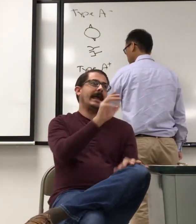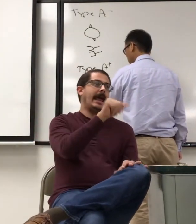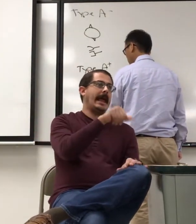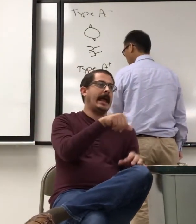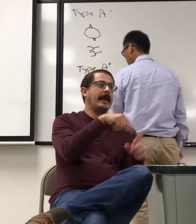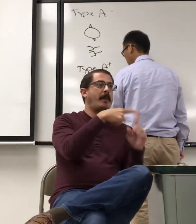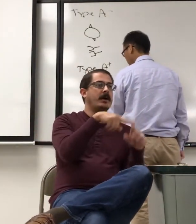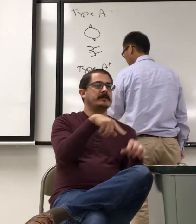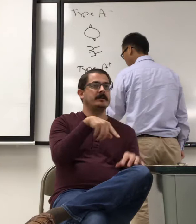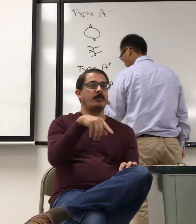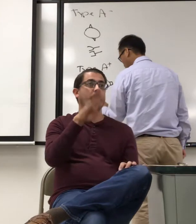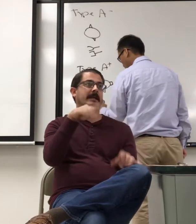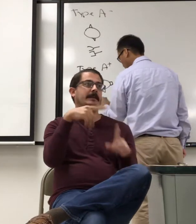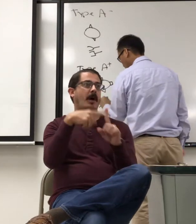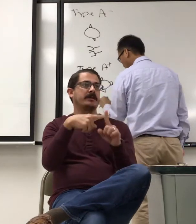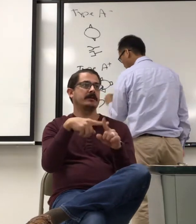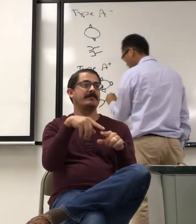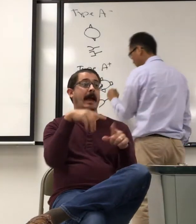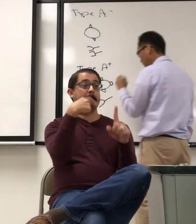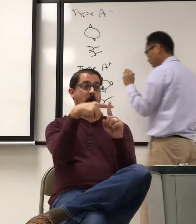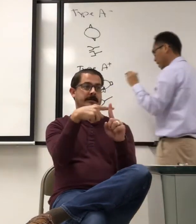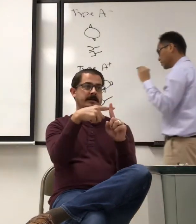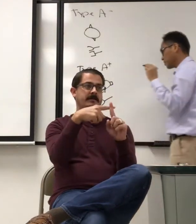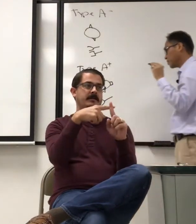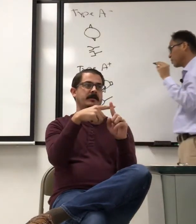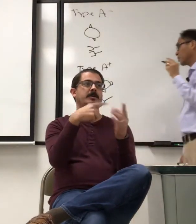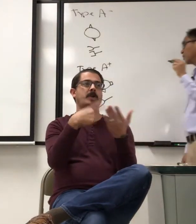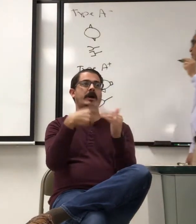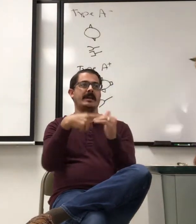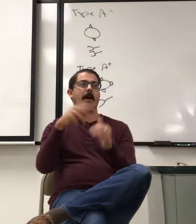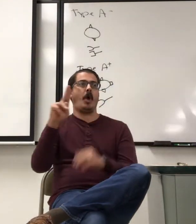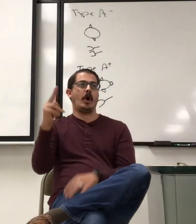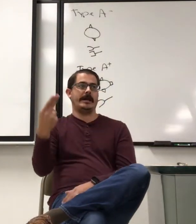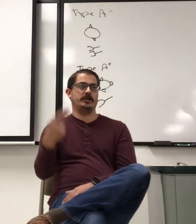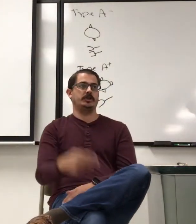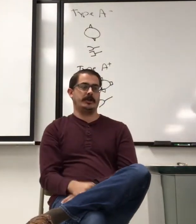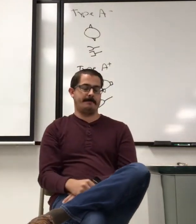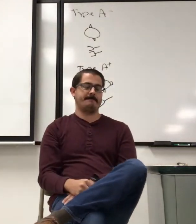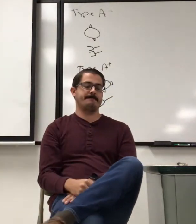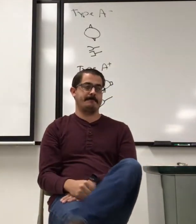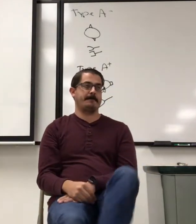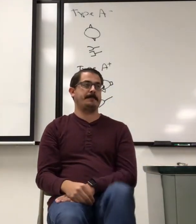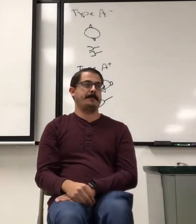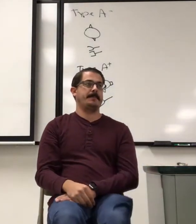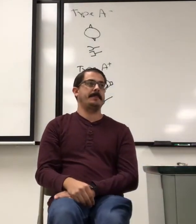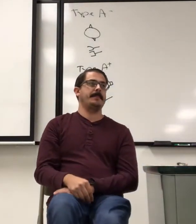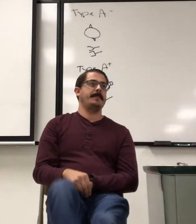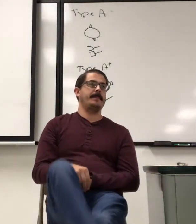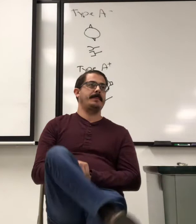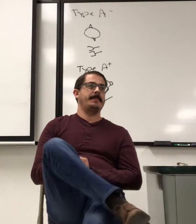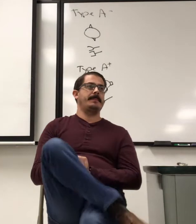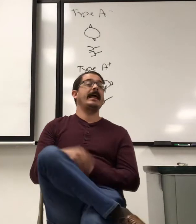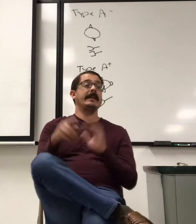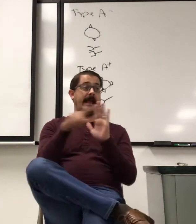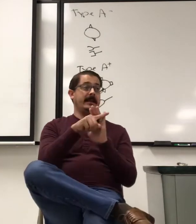And I'm going to draw in their antibody profile the antibody against B. Okay, you start developing these antibodies